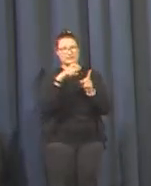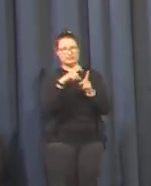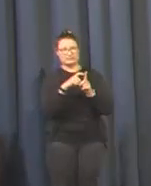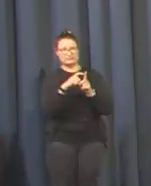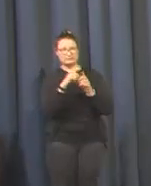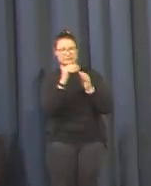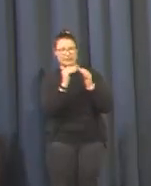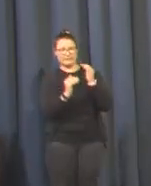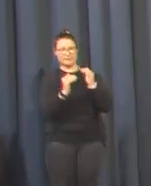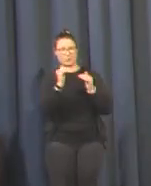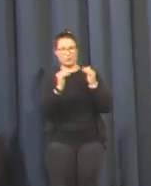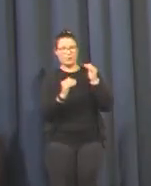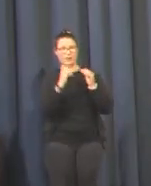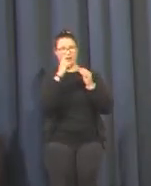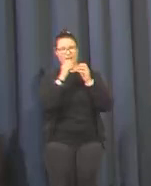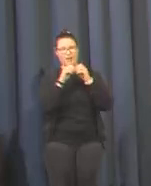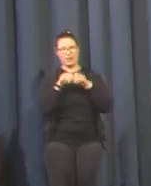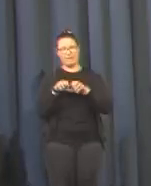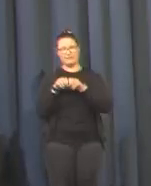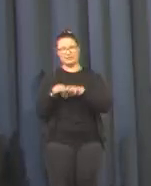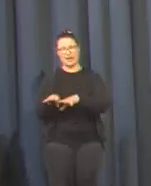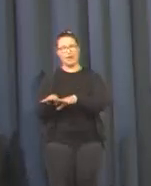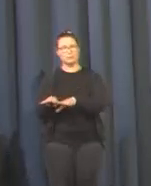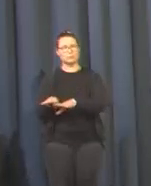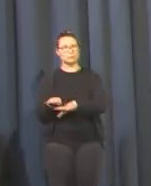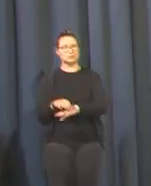any lead within our supply was removed.